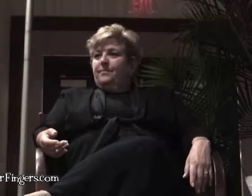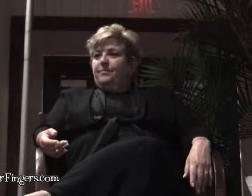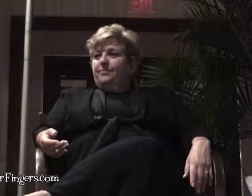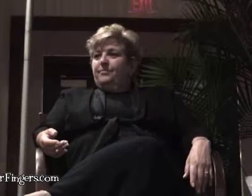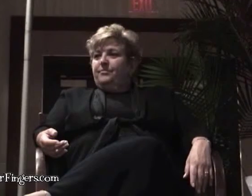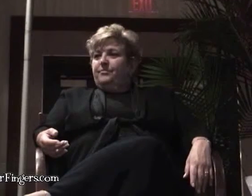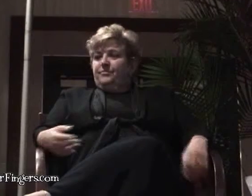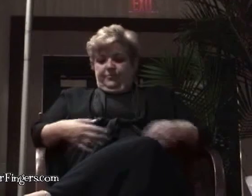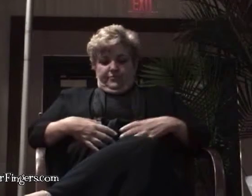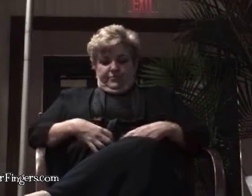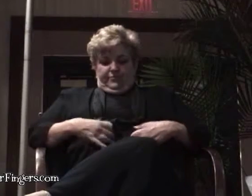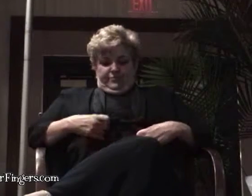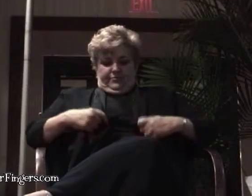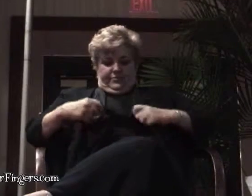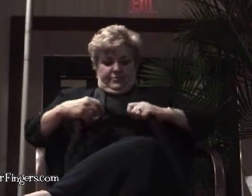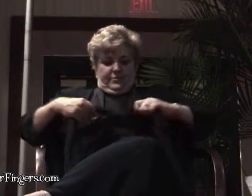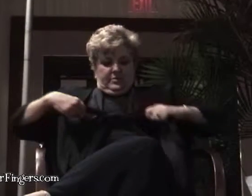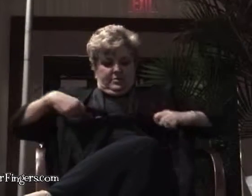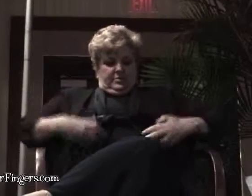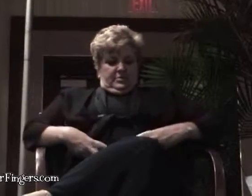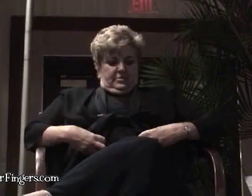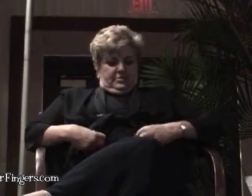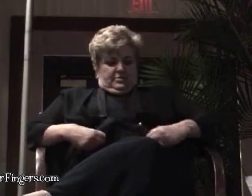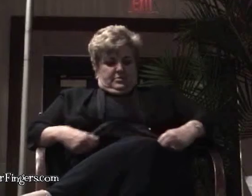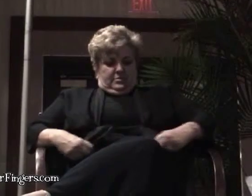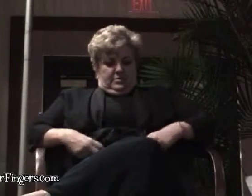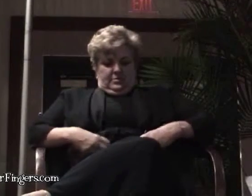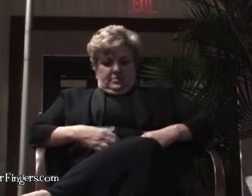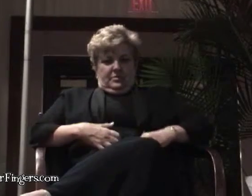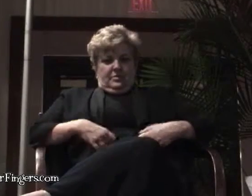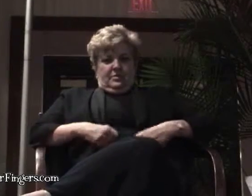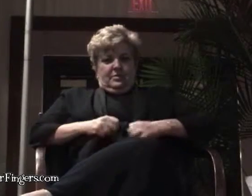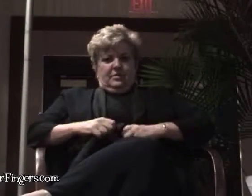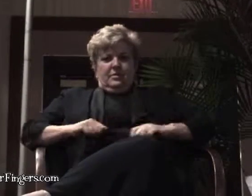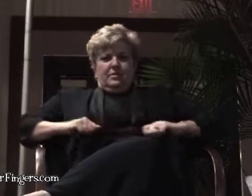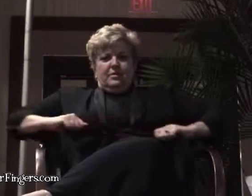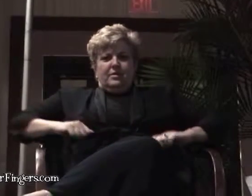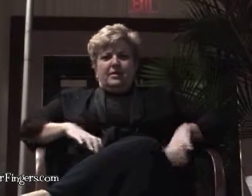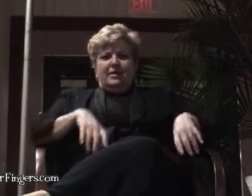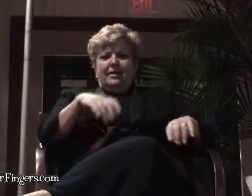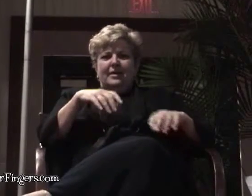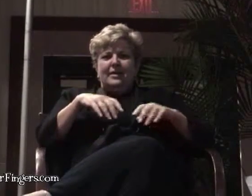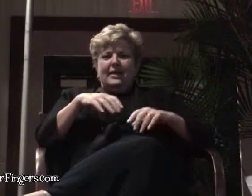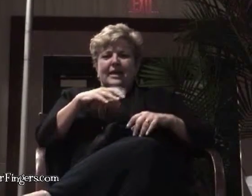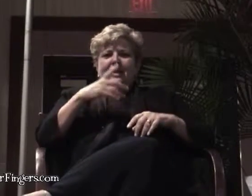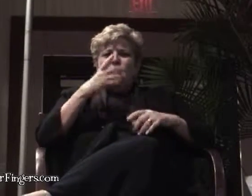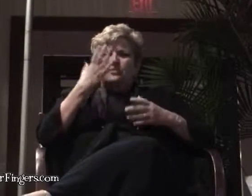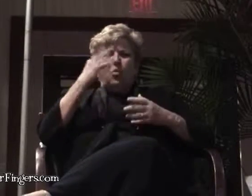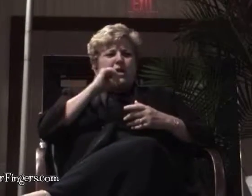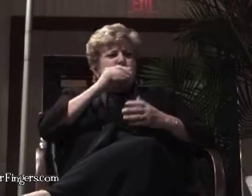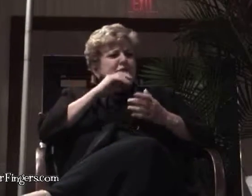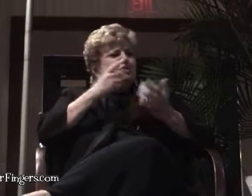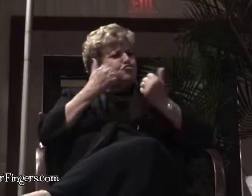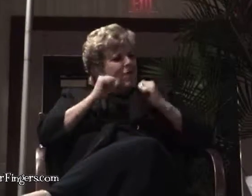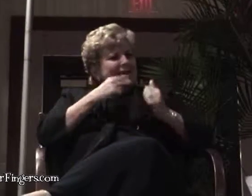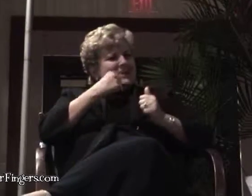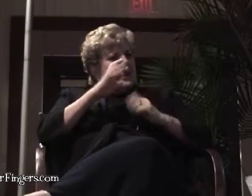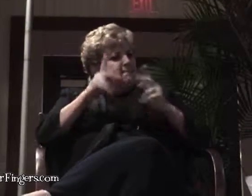The truth might work, Otto. The secrets were secret. Why don't you try the truth for a while? Why don't you just try telling people the truth and see if it doesn't work for you? And I'm